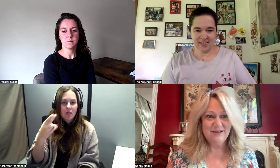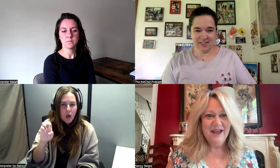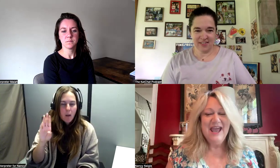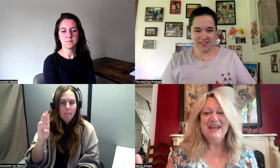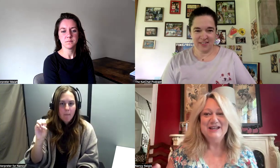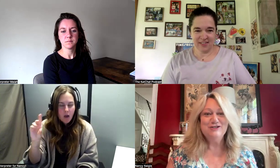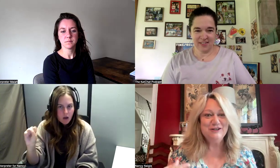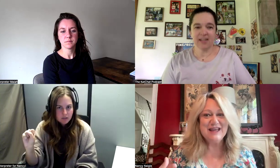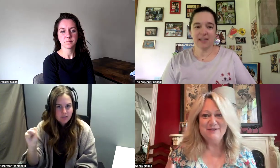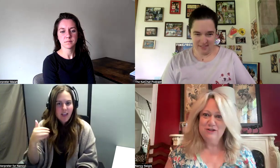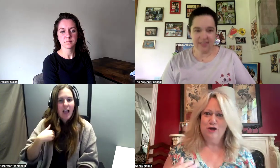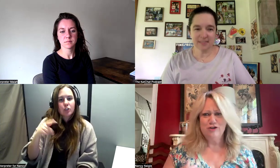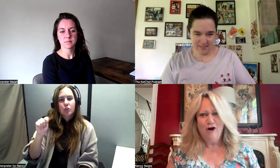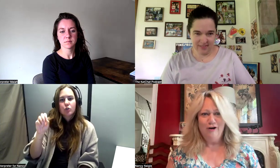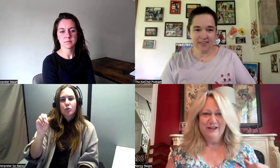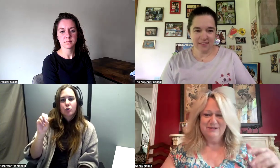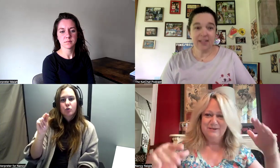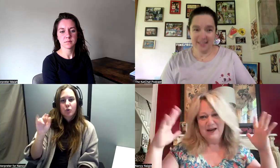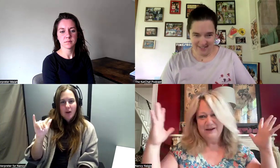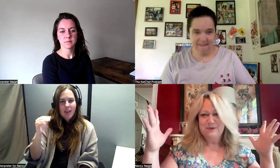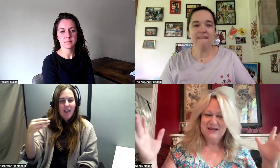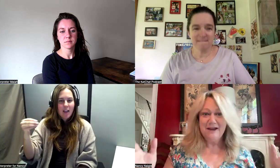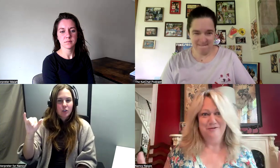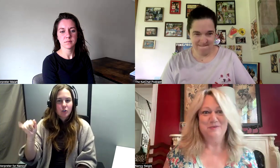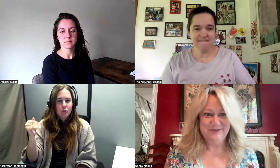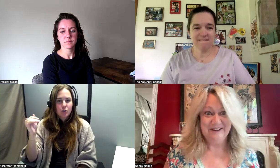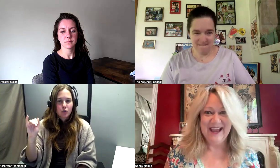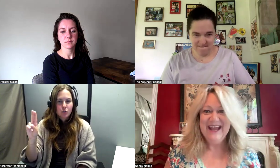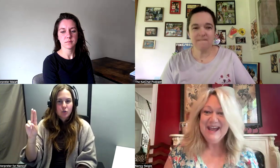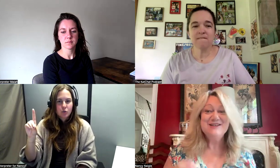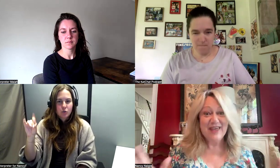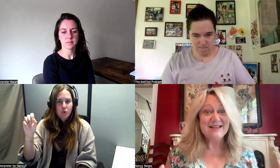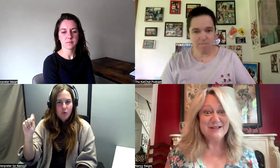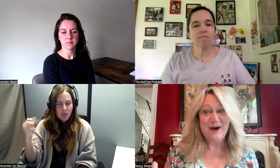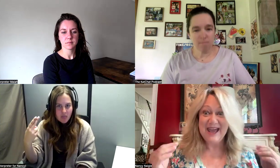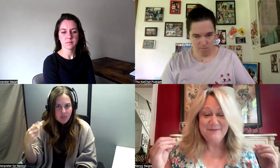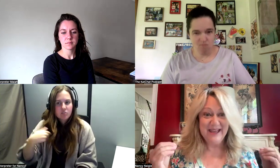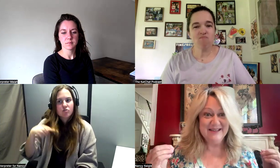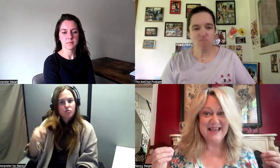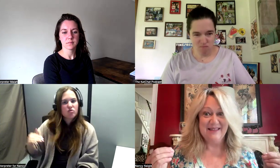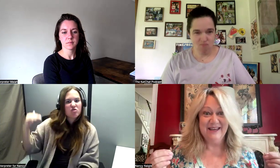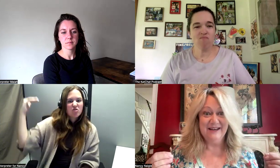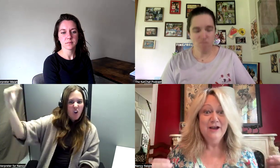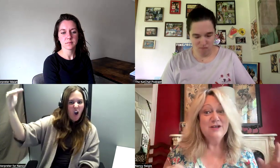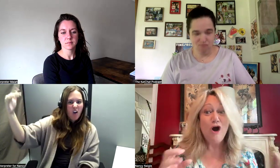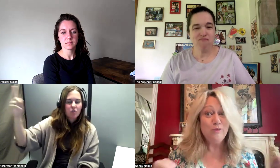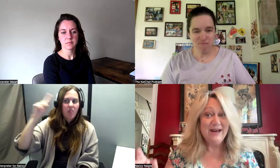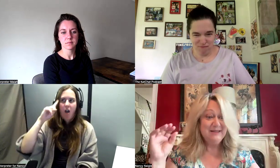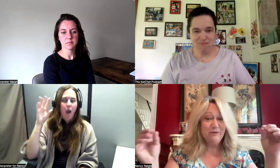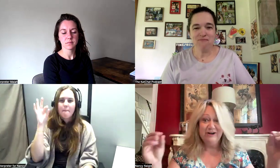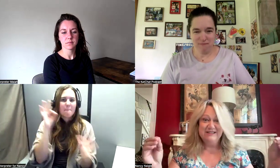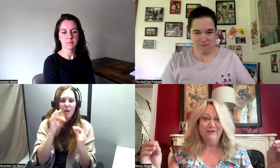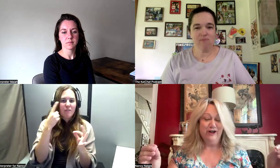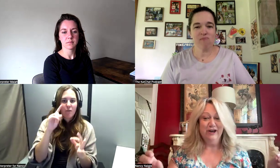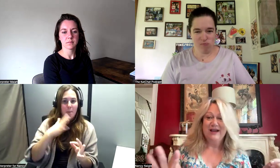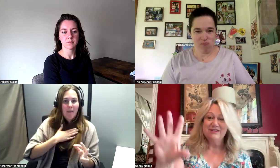Light. And Judith Light was a tall and kind of spectacular woman, right? And so that's who I had in my head as Kathleen. So already they